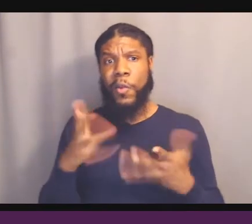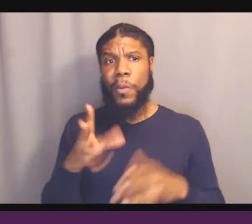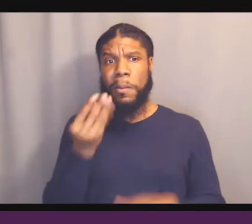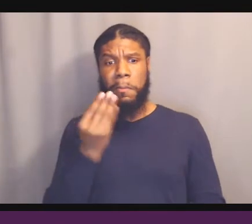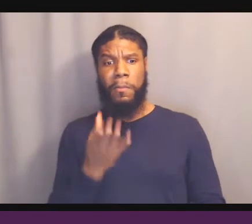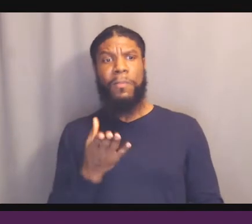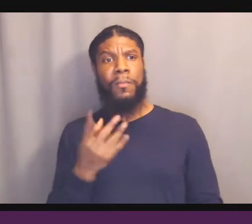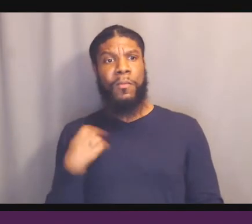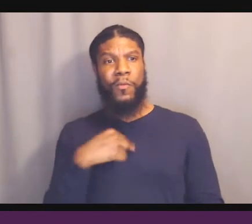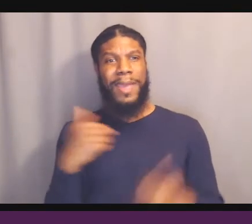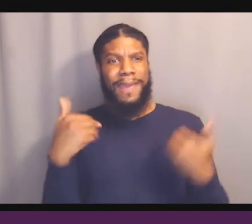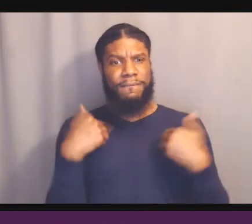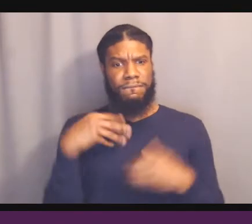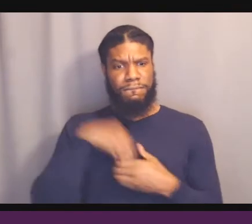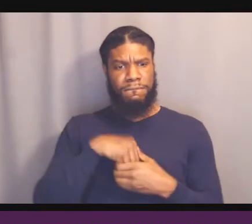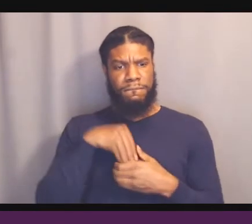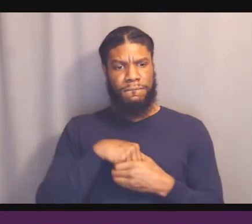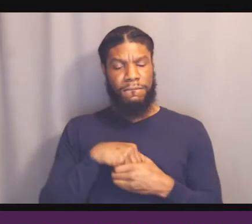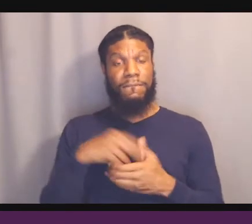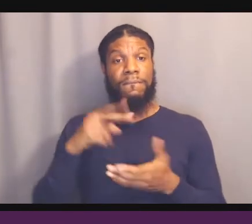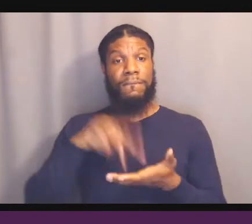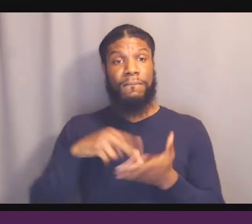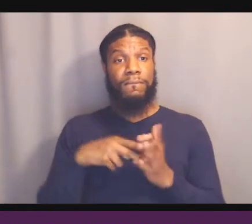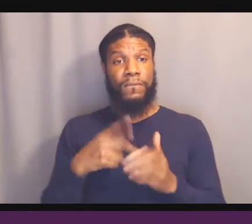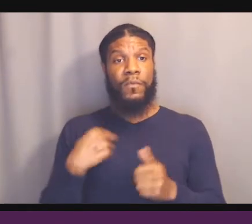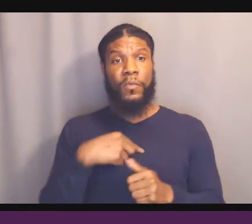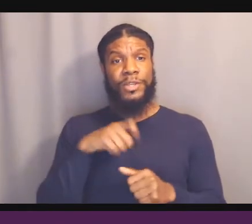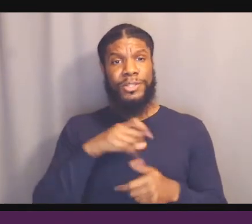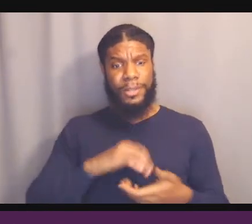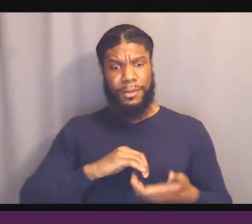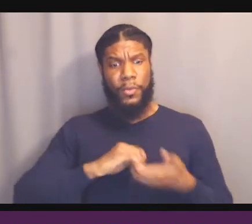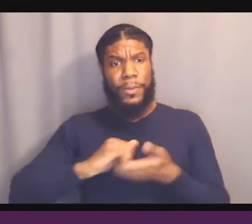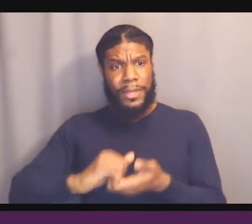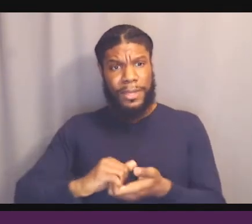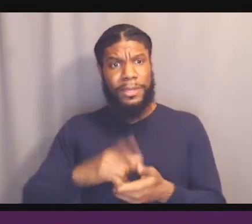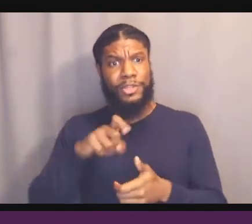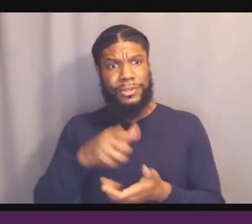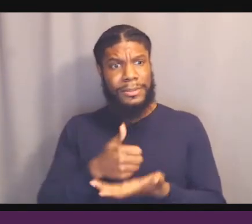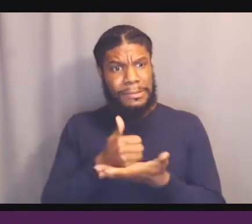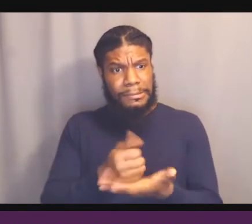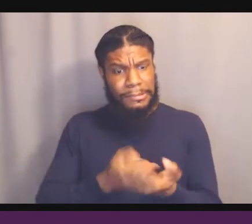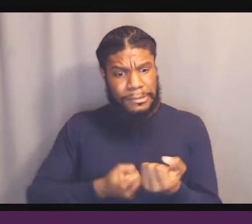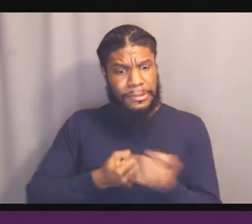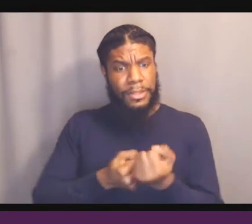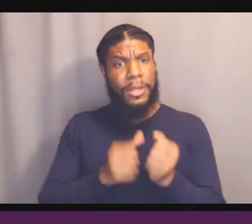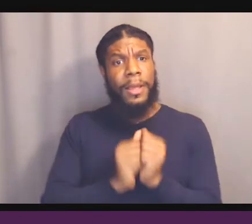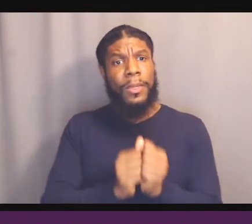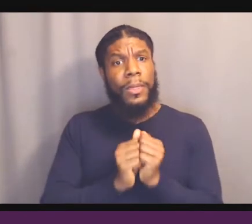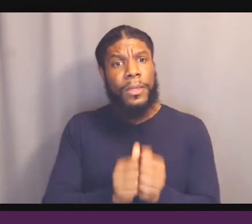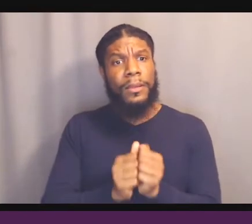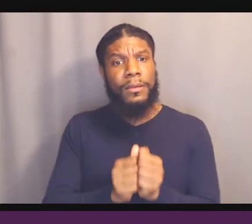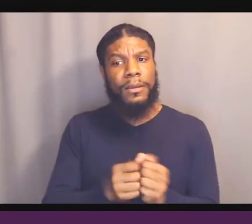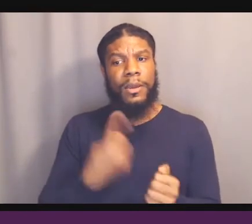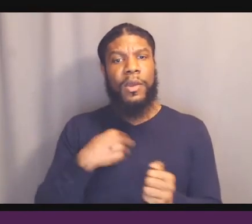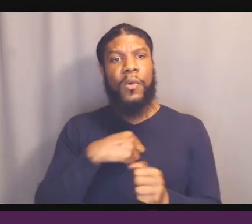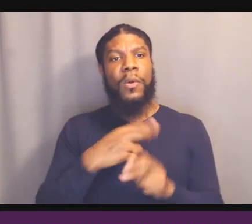their hands and walk with them to get, listen. We say they're babes in Christ, right? I don't know if you ever